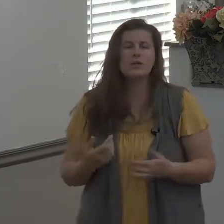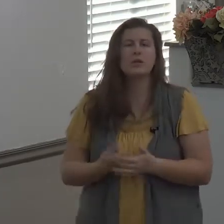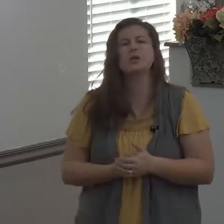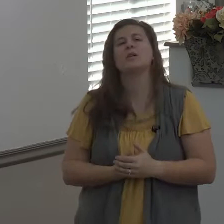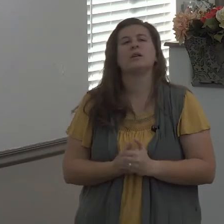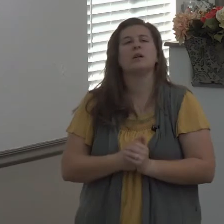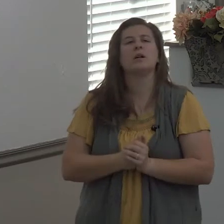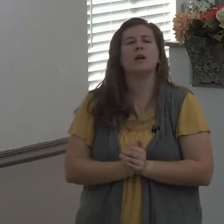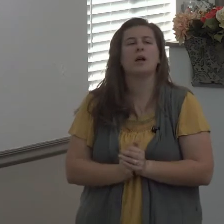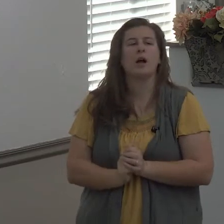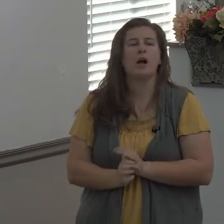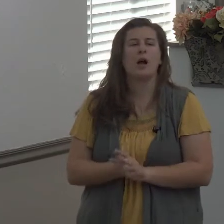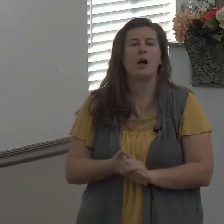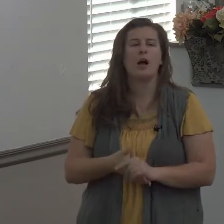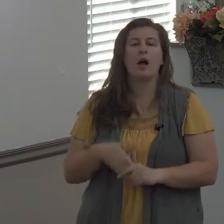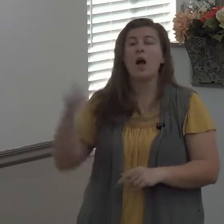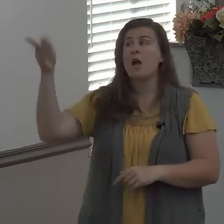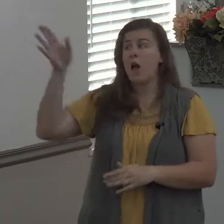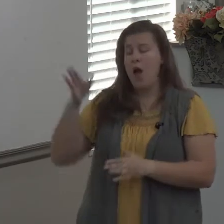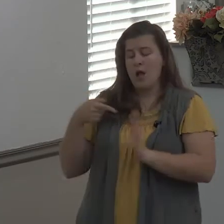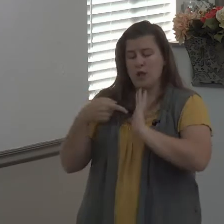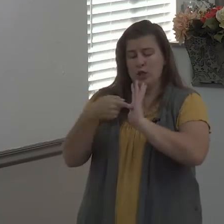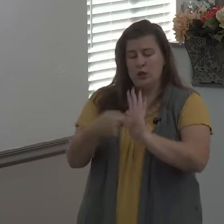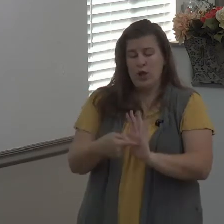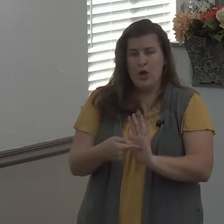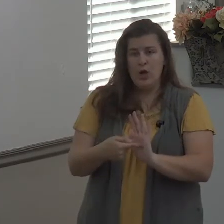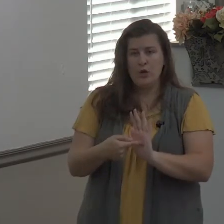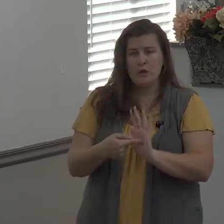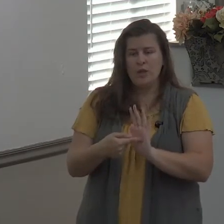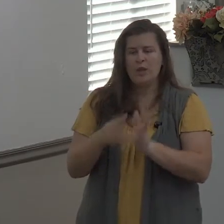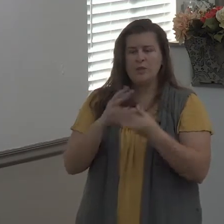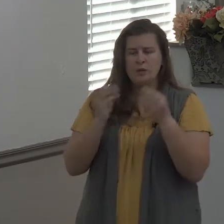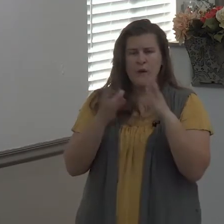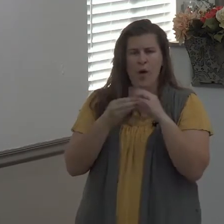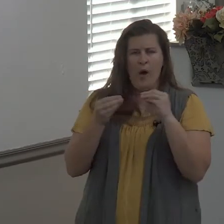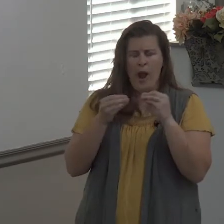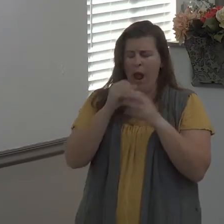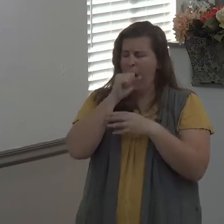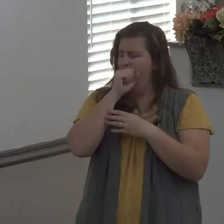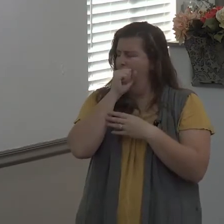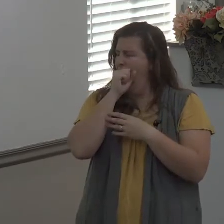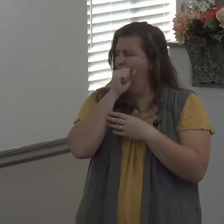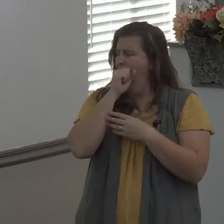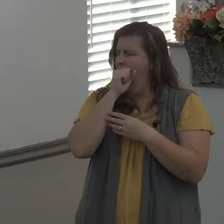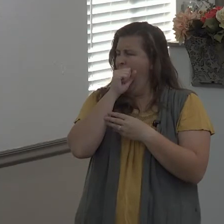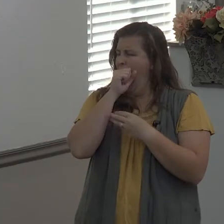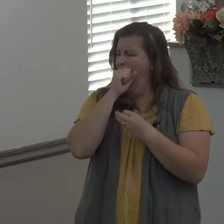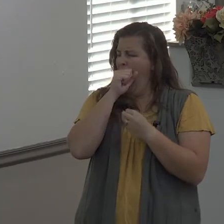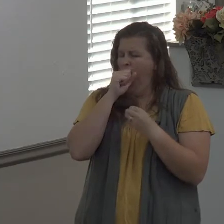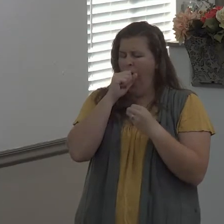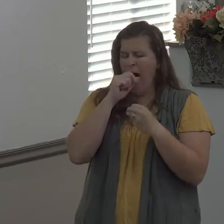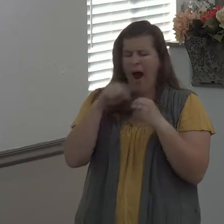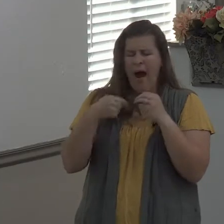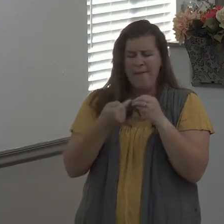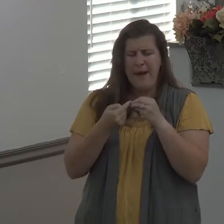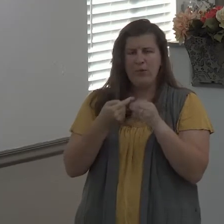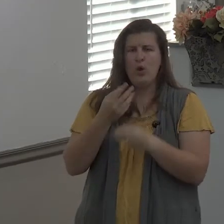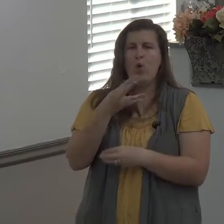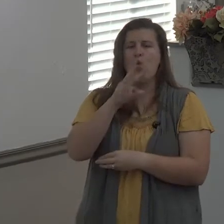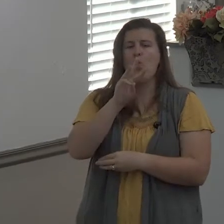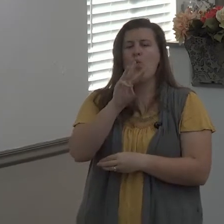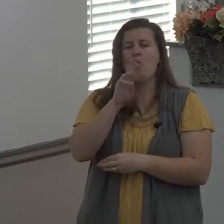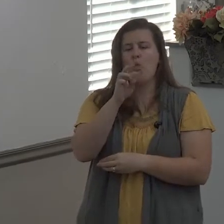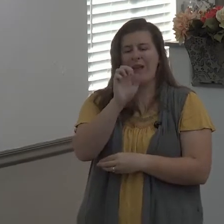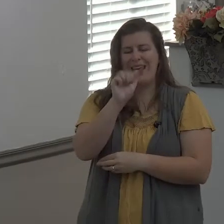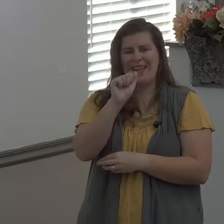no friendly fire. In Matthew chapter 13, God gives us the illustration through Jesus of the parable of the wheat and the